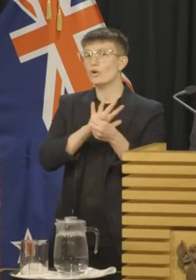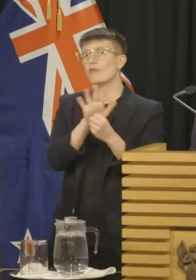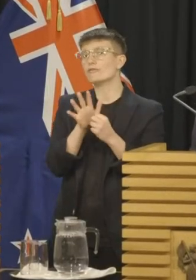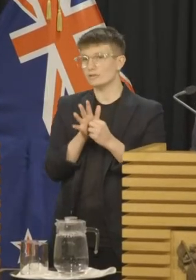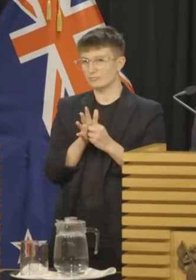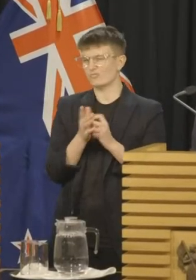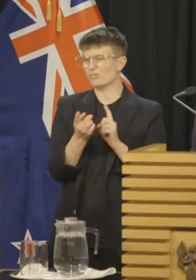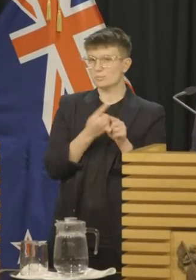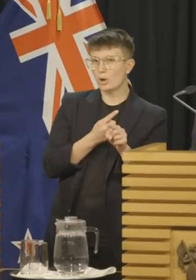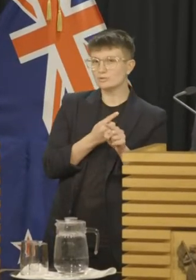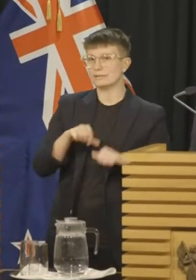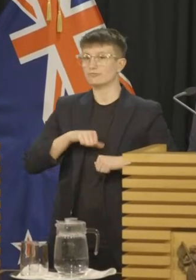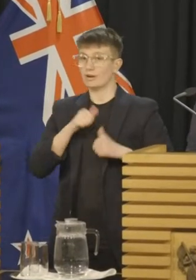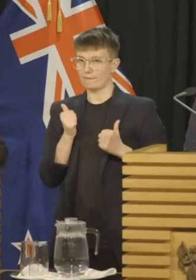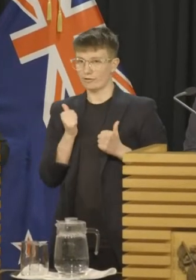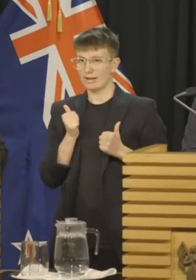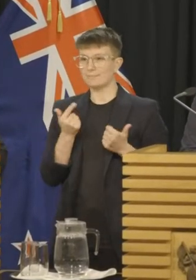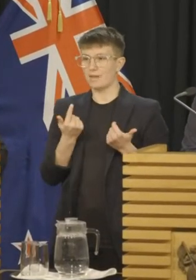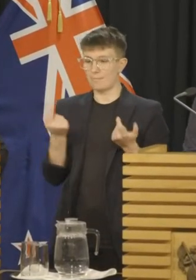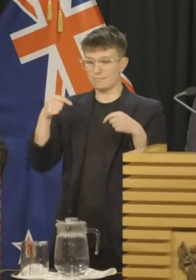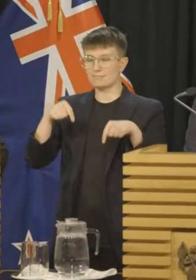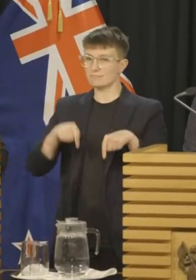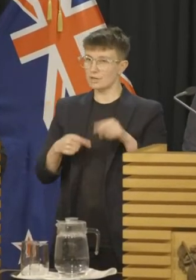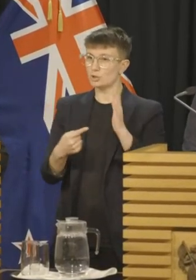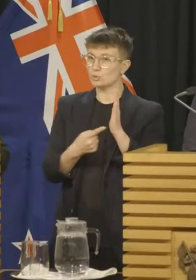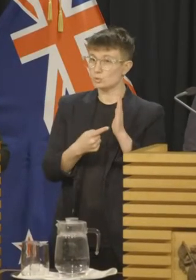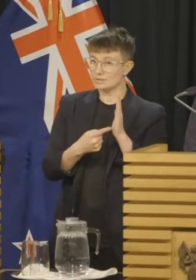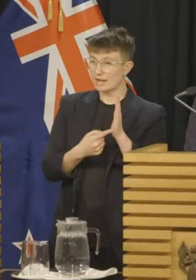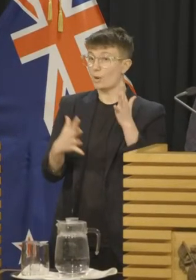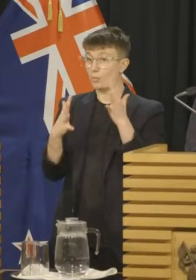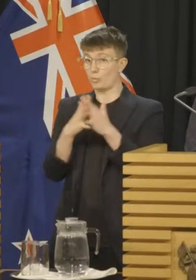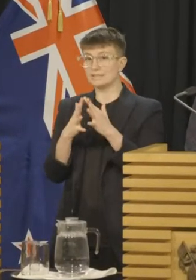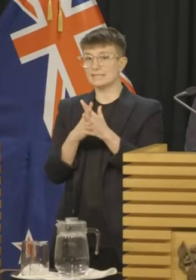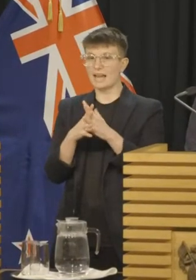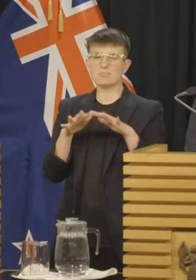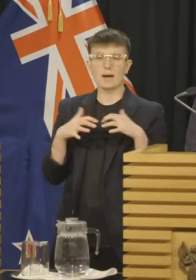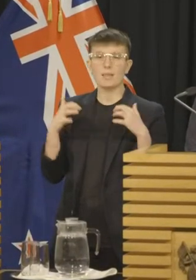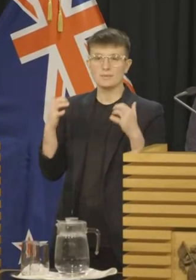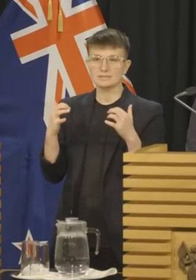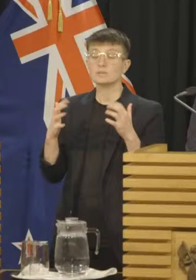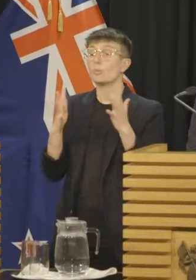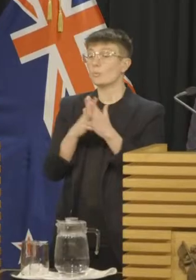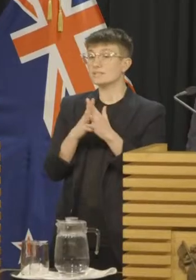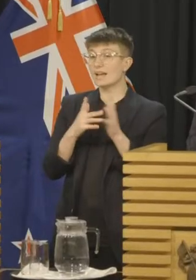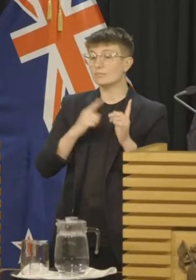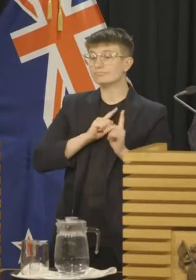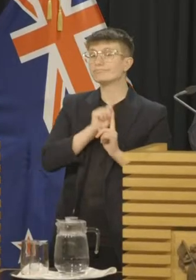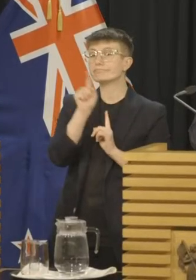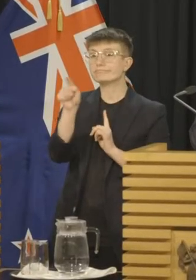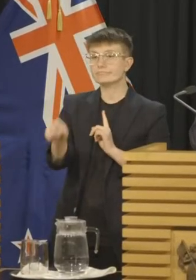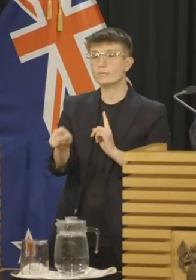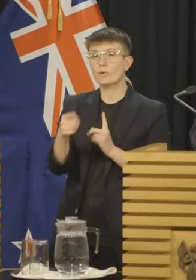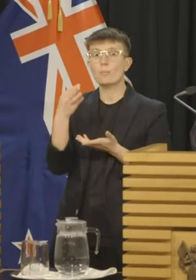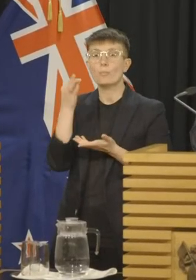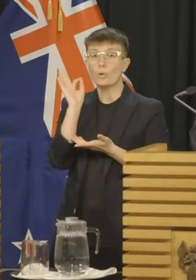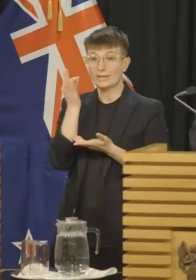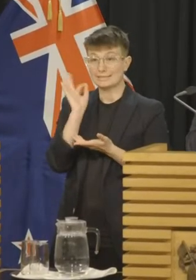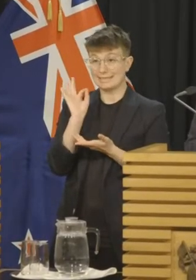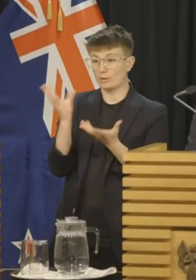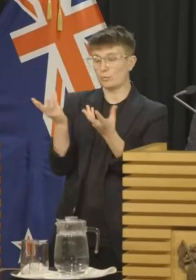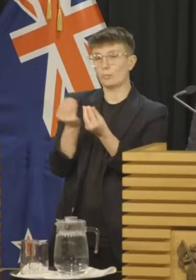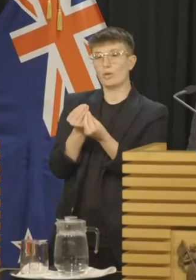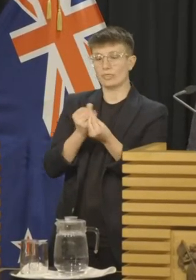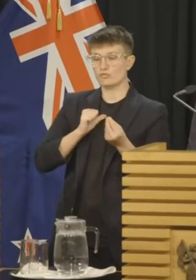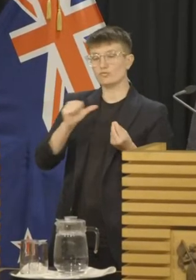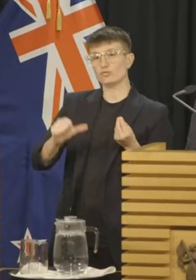recovery. I'm in the House on Tuesday and Wednesday, and also on Wednesday I will join a morning tea held by Rural